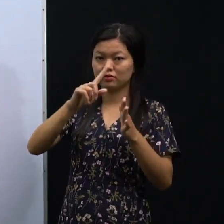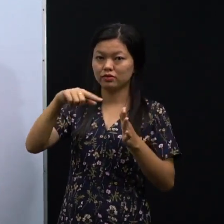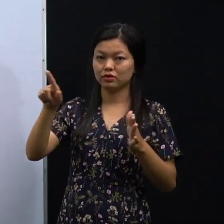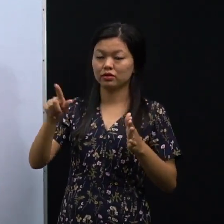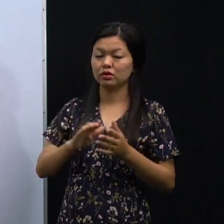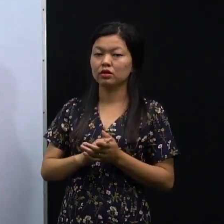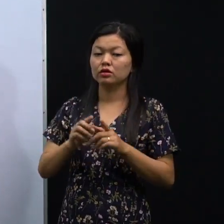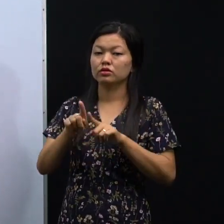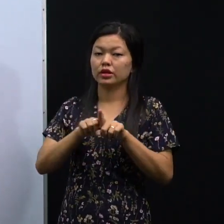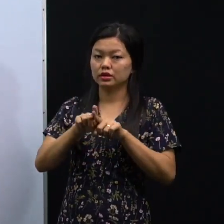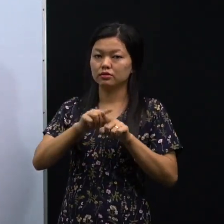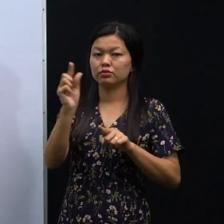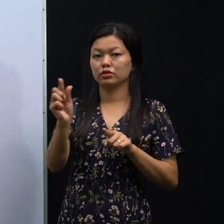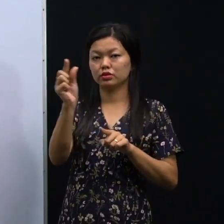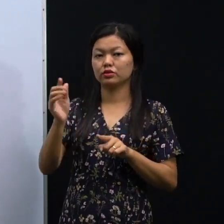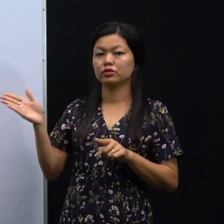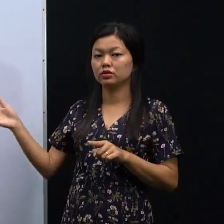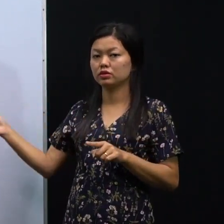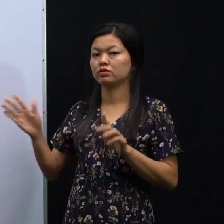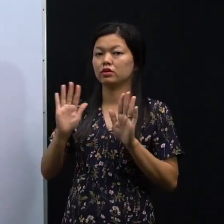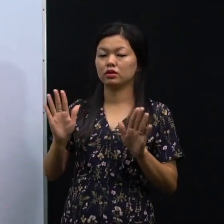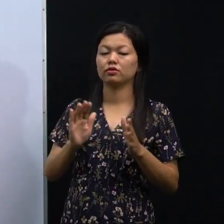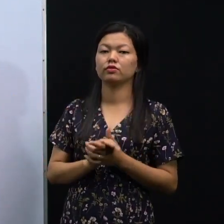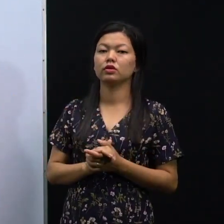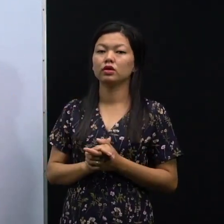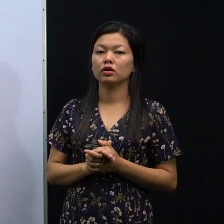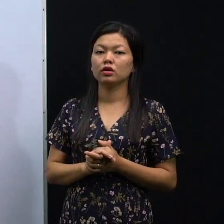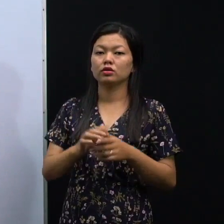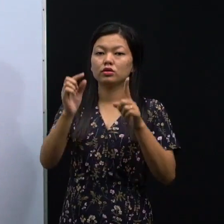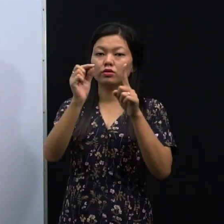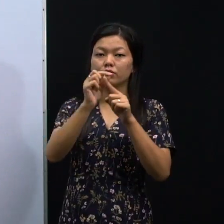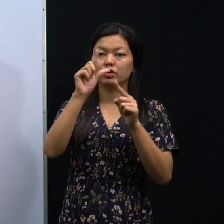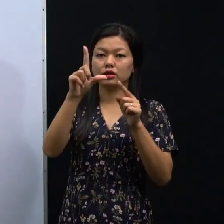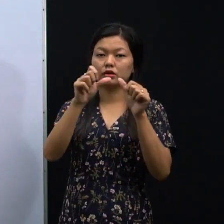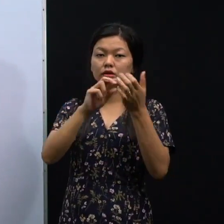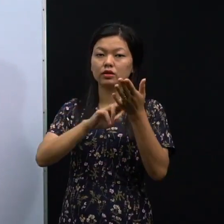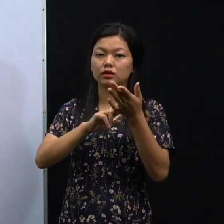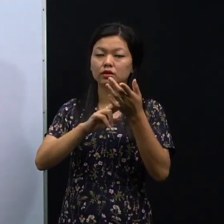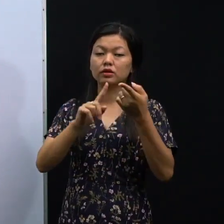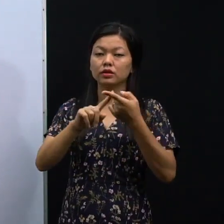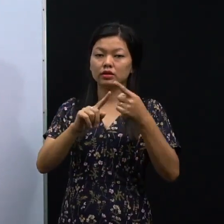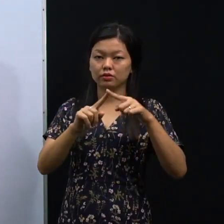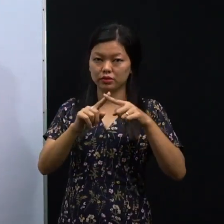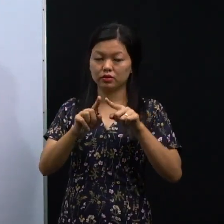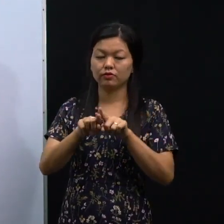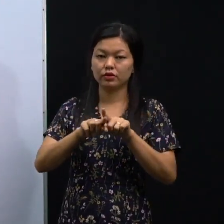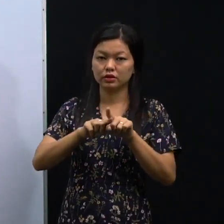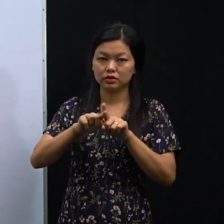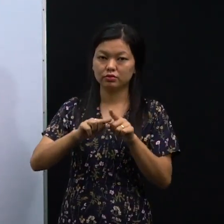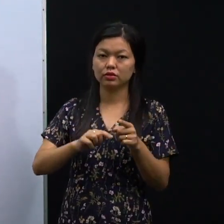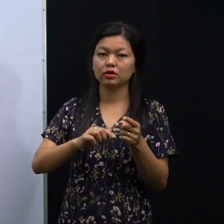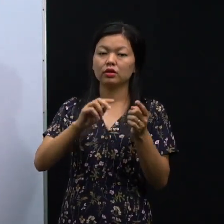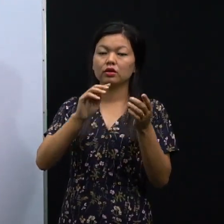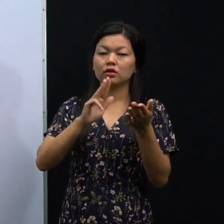So he was taking example, this planet as an electron. Okay, according to him, the electron revolves around.